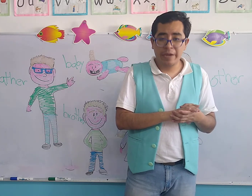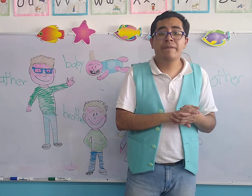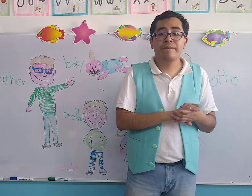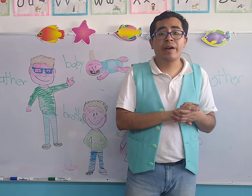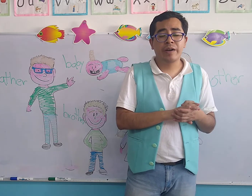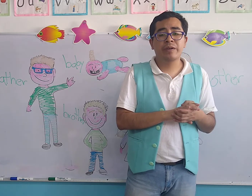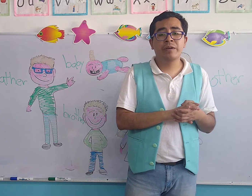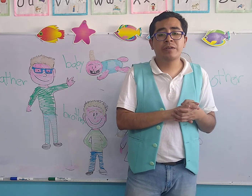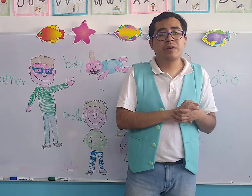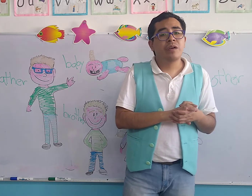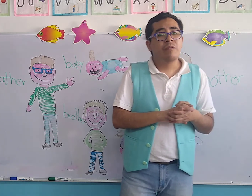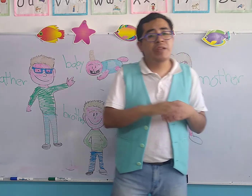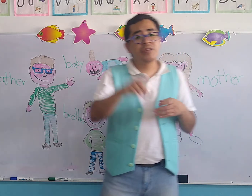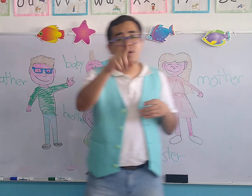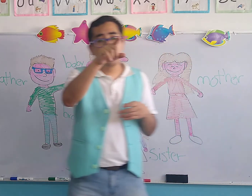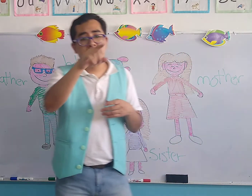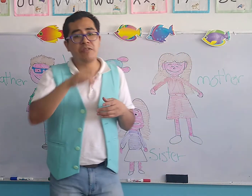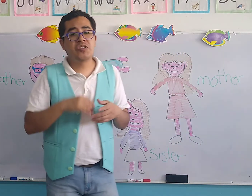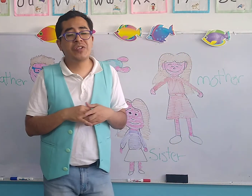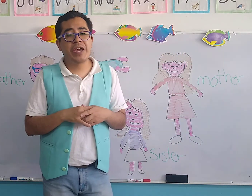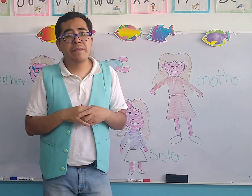okay, very good. What's your brother's name?